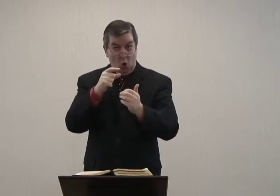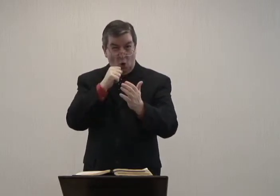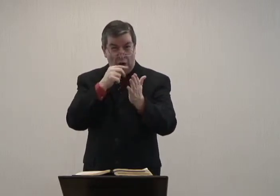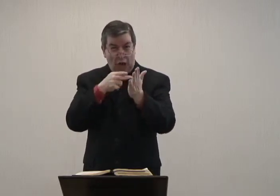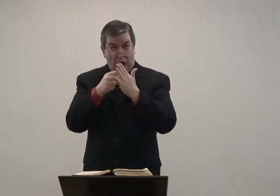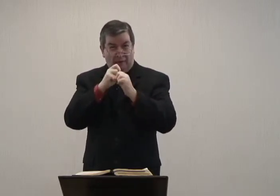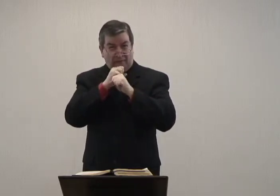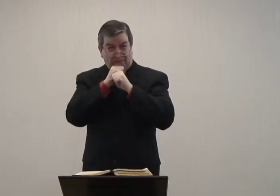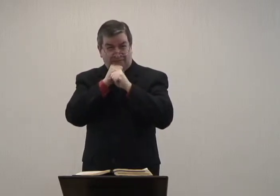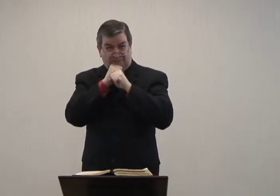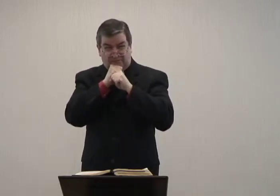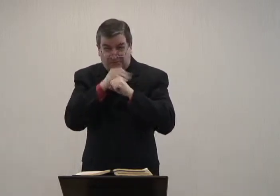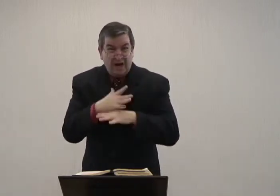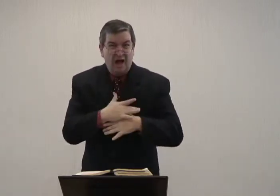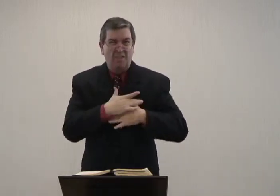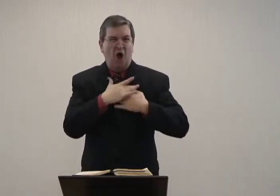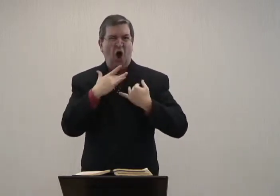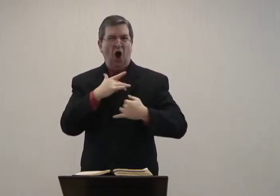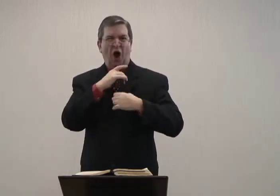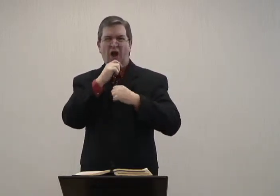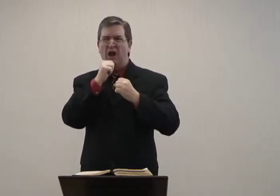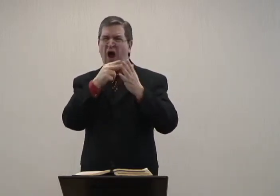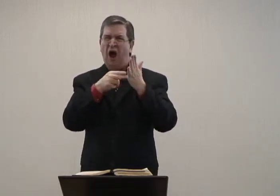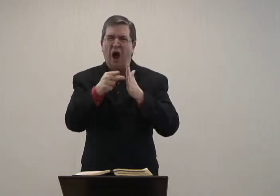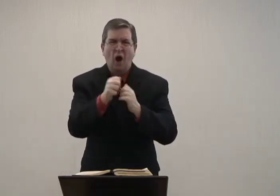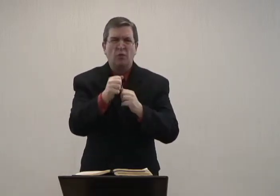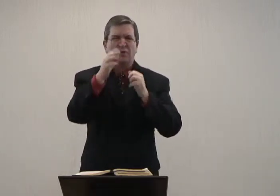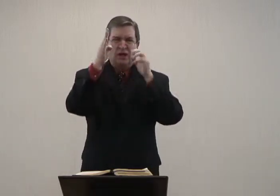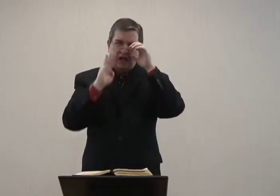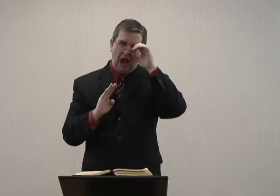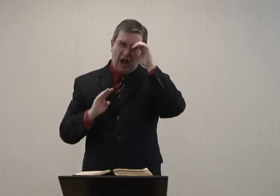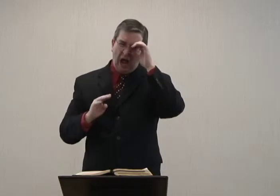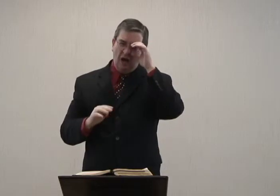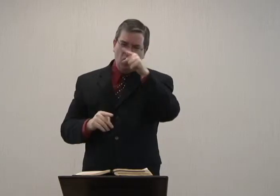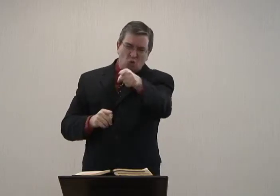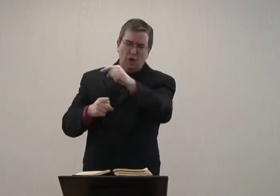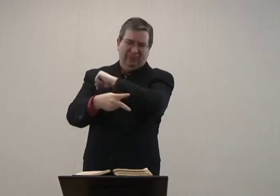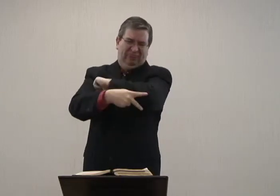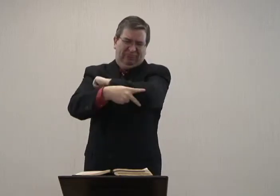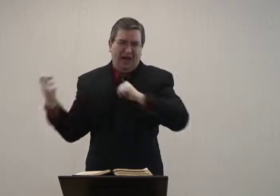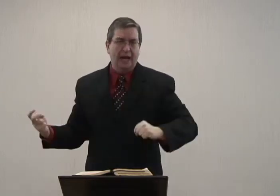A filthy heart, and not honest with God.